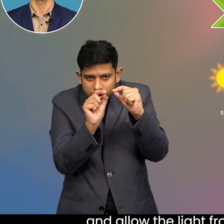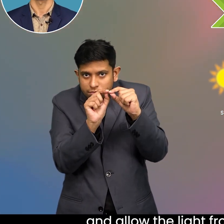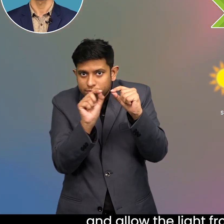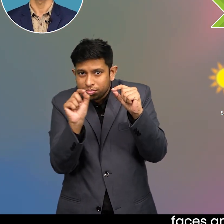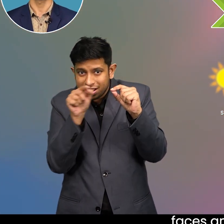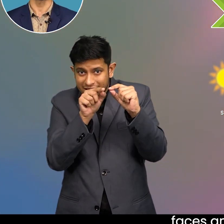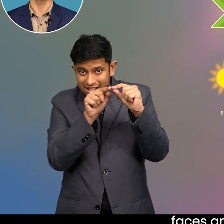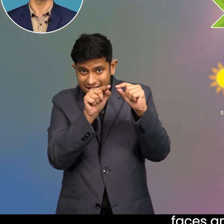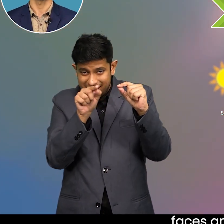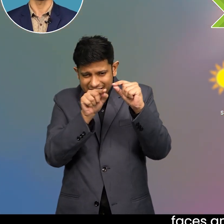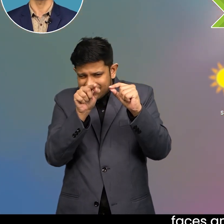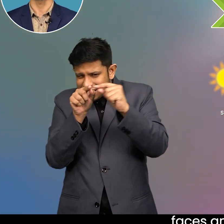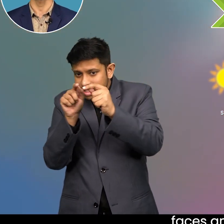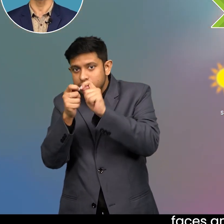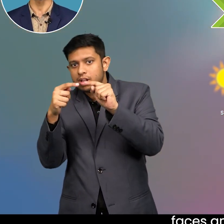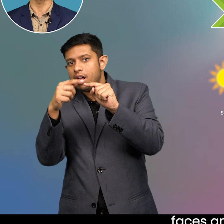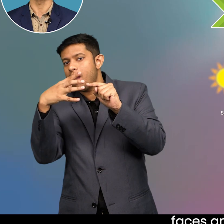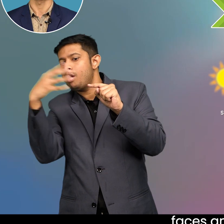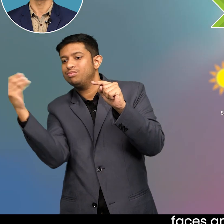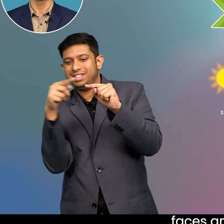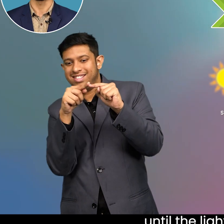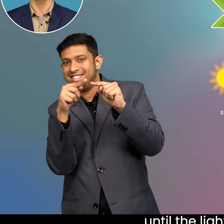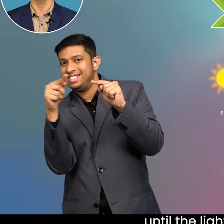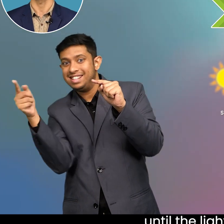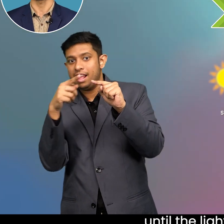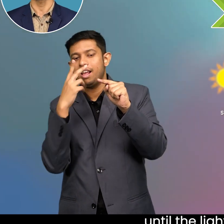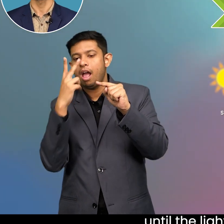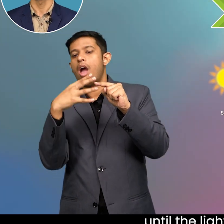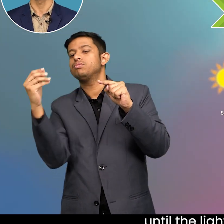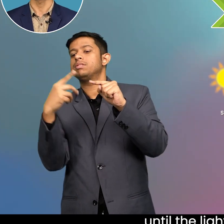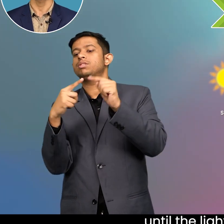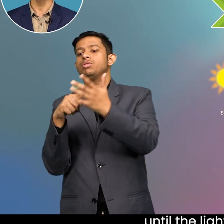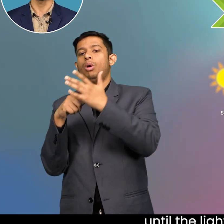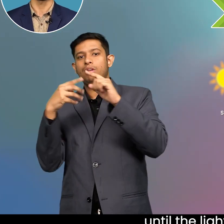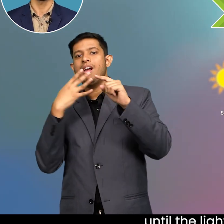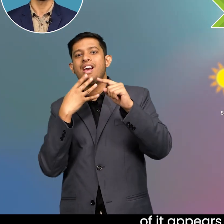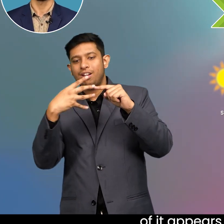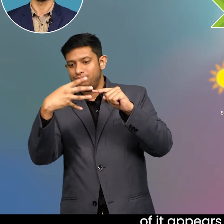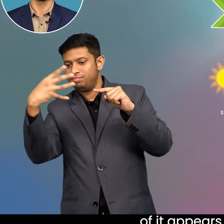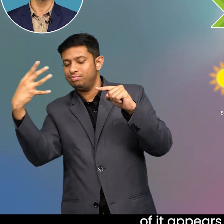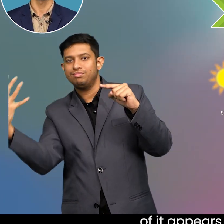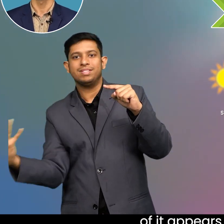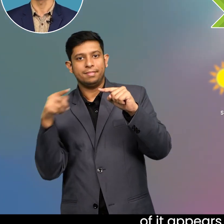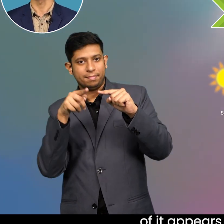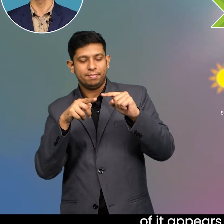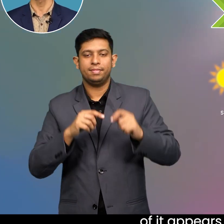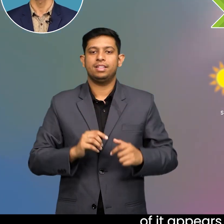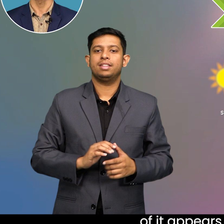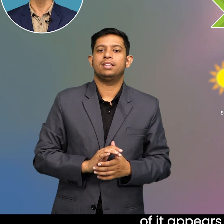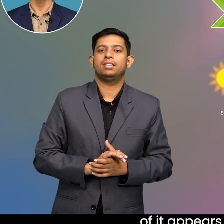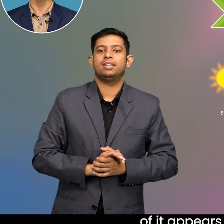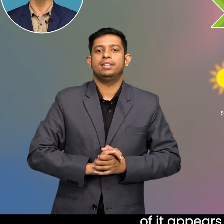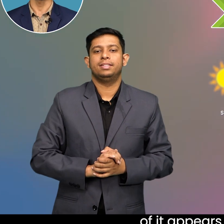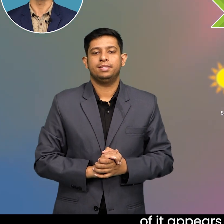faces and adjust slightly until the light that is coming out of it appears